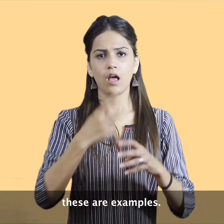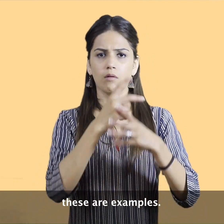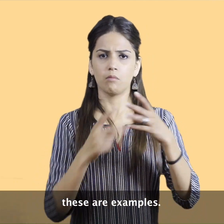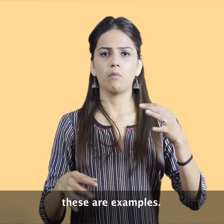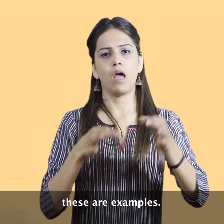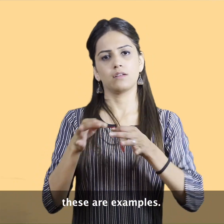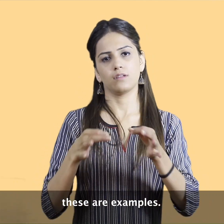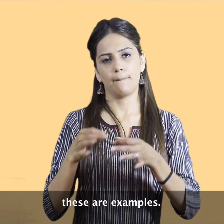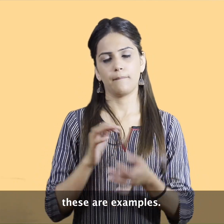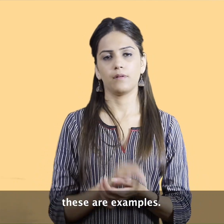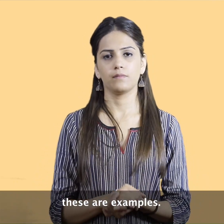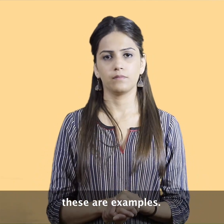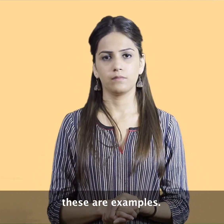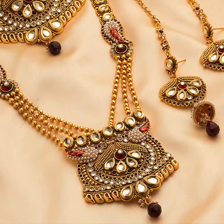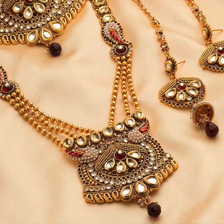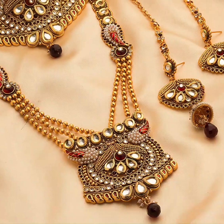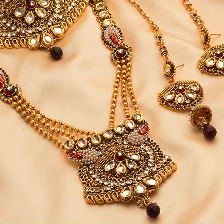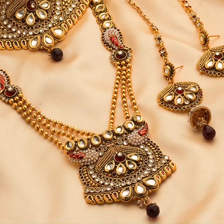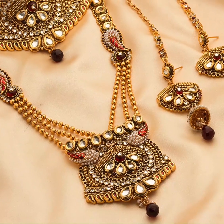These are examples.